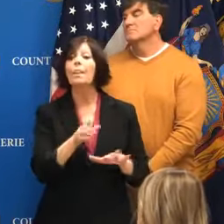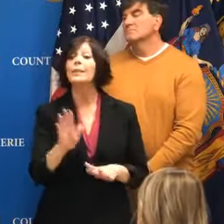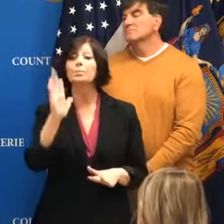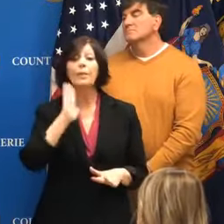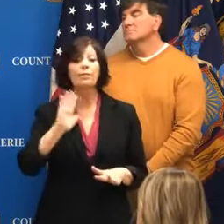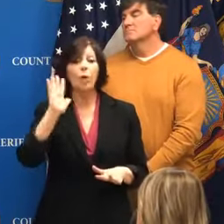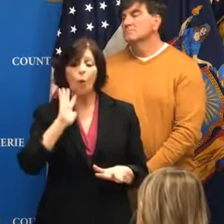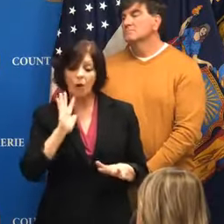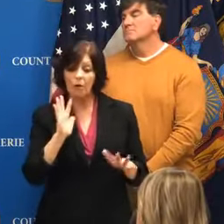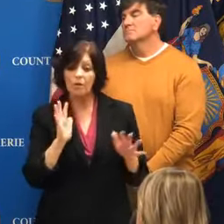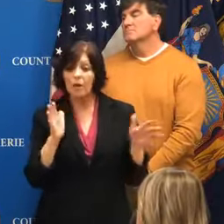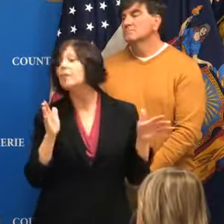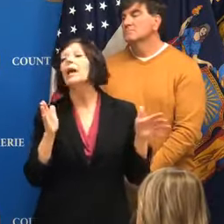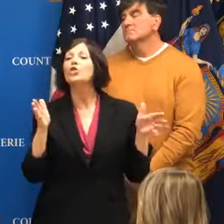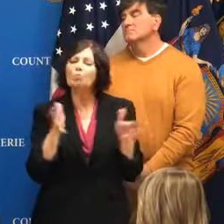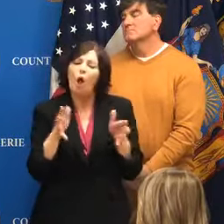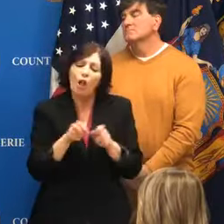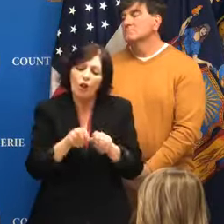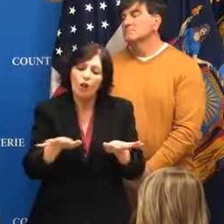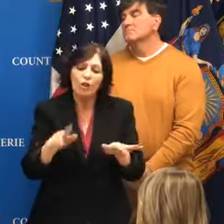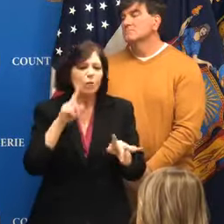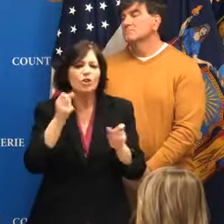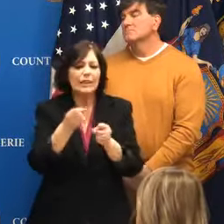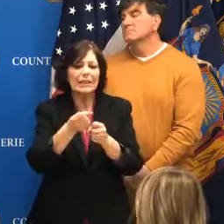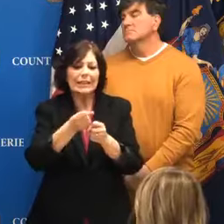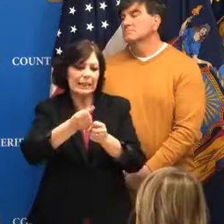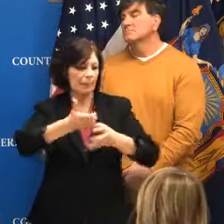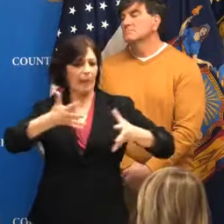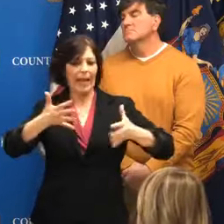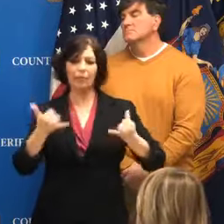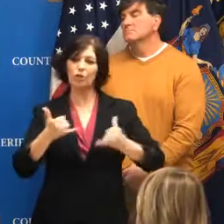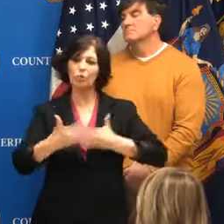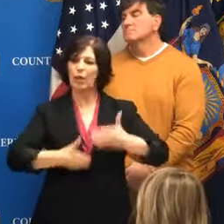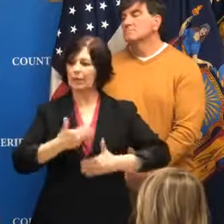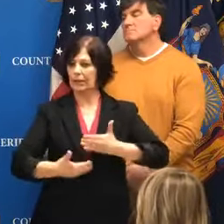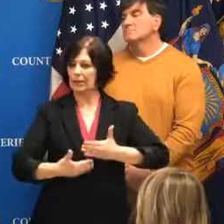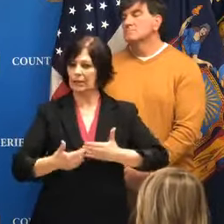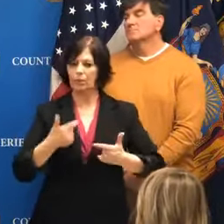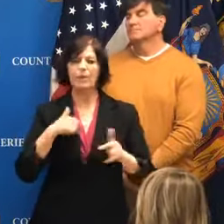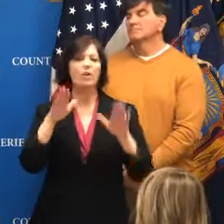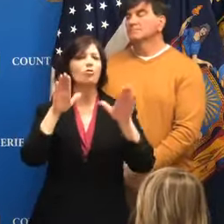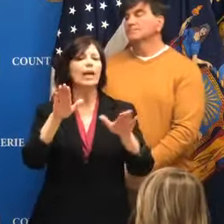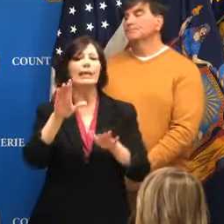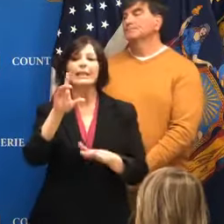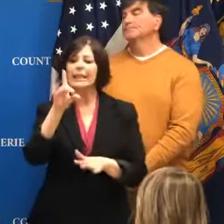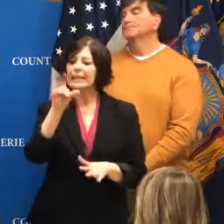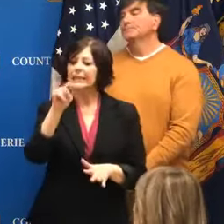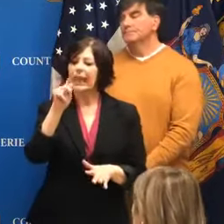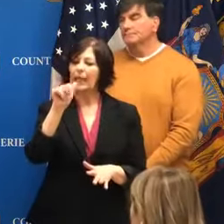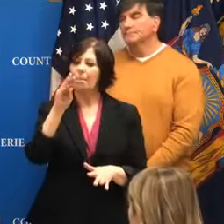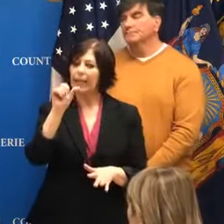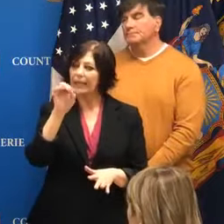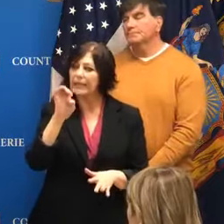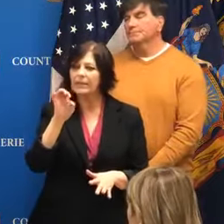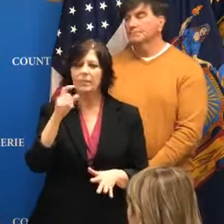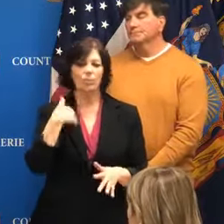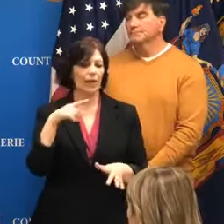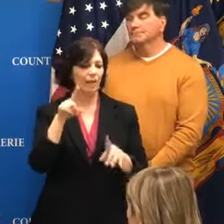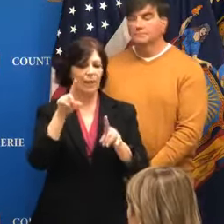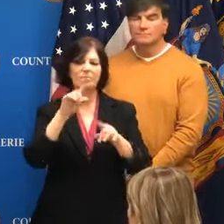on smaller outbreaks, and so we're just expanding our current processes. We have a great database. We have set